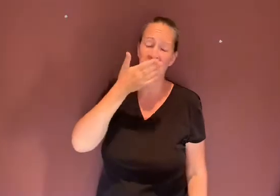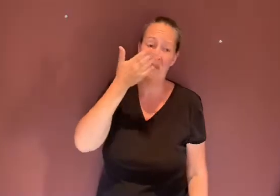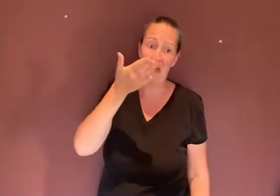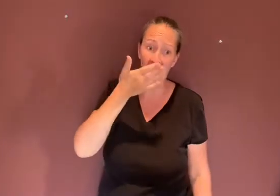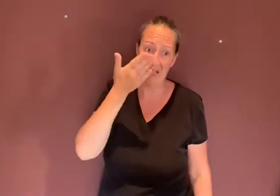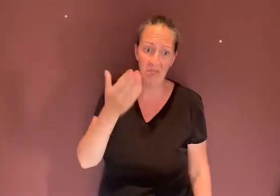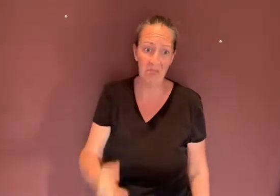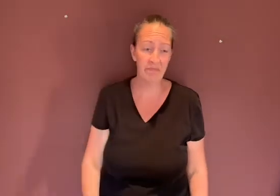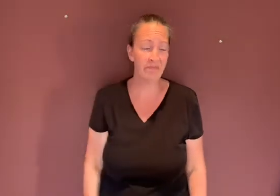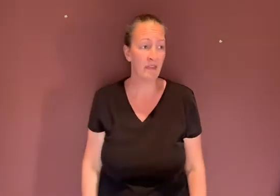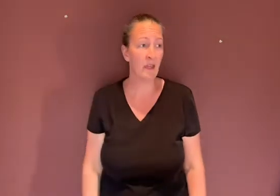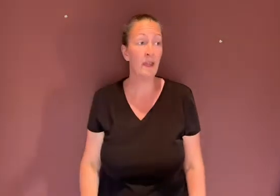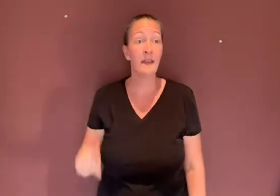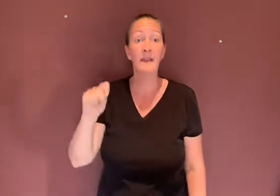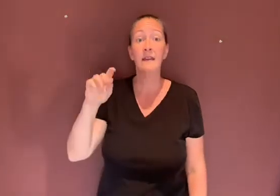smell.